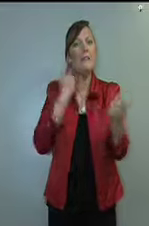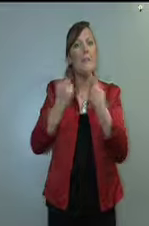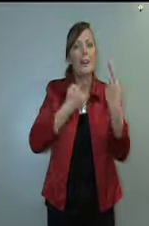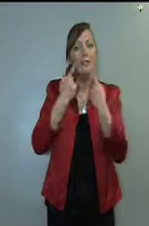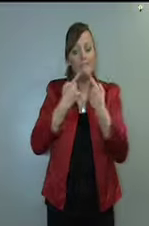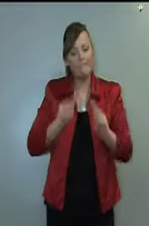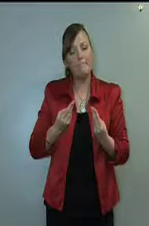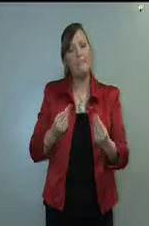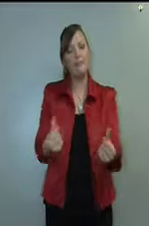marketing material.